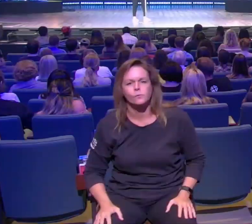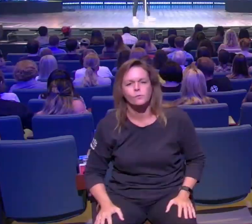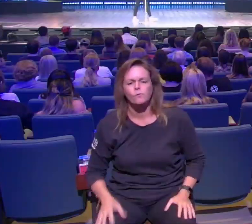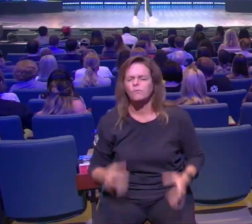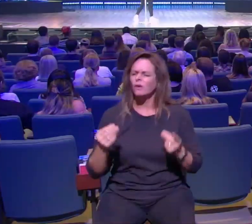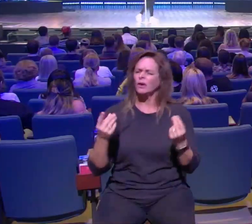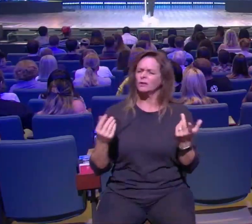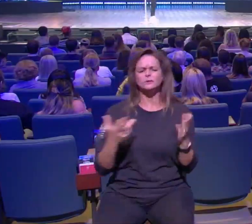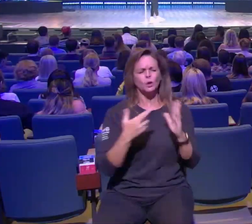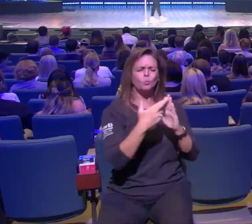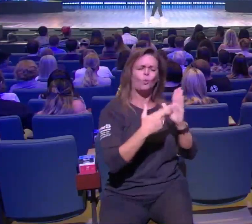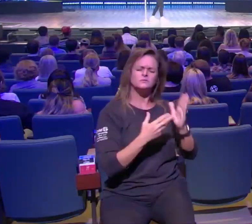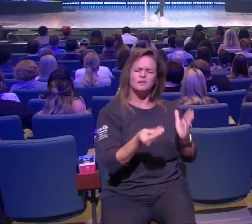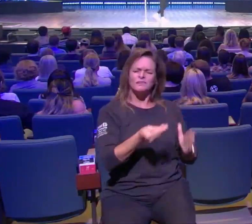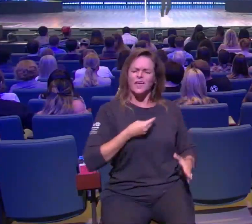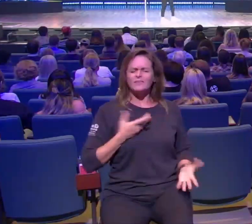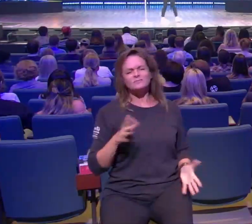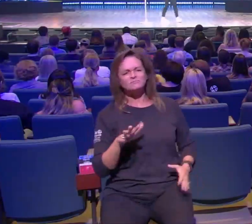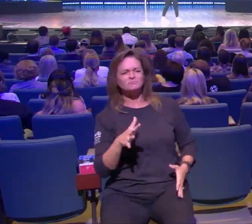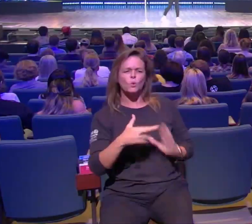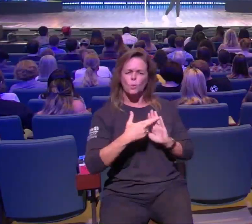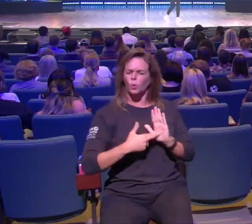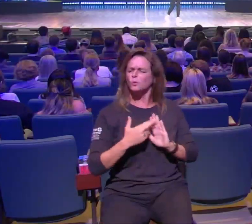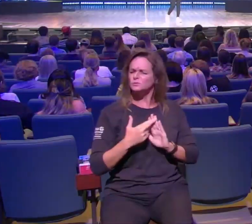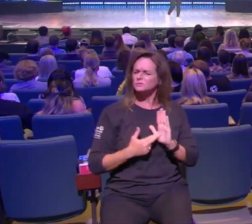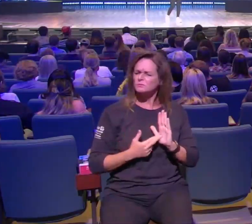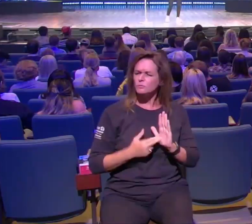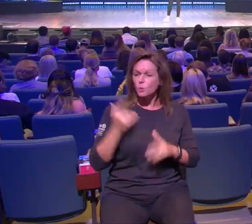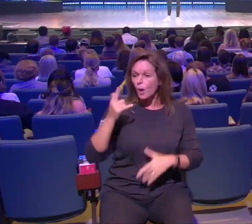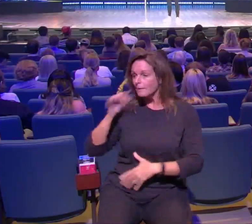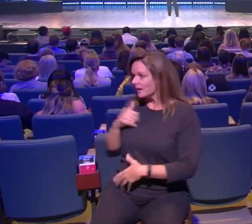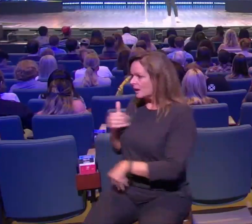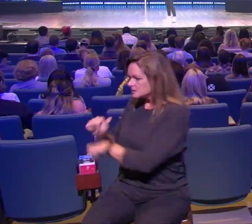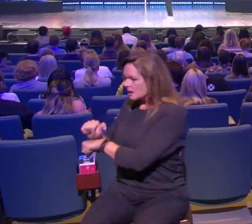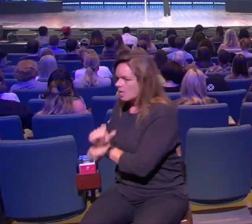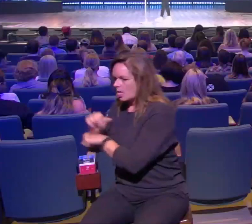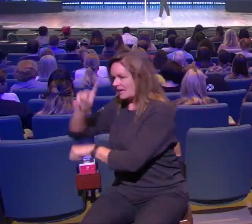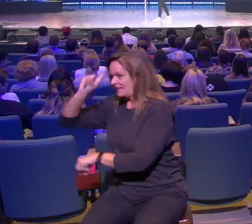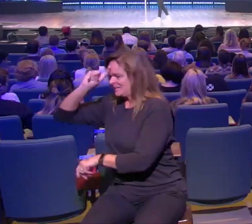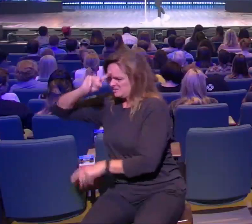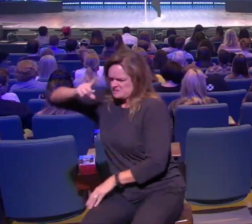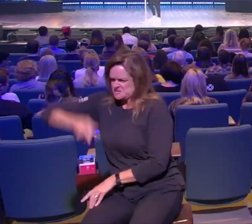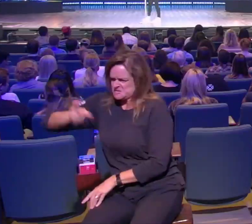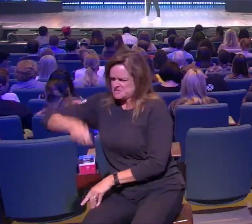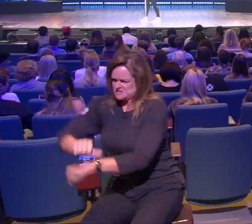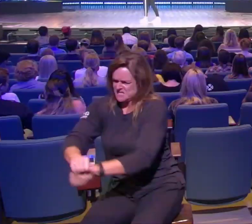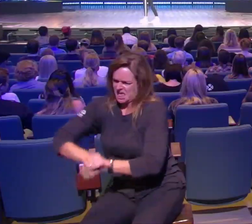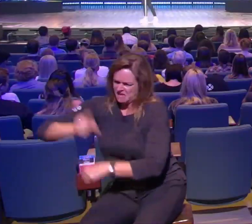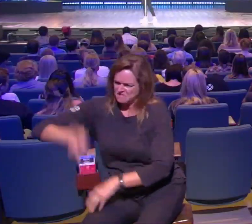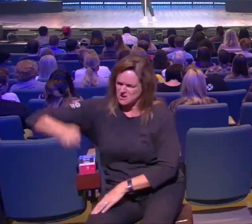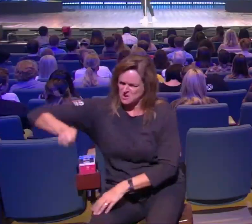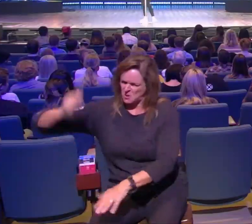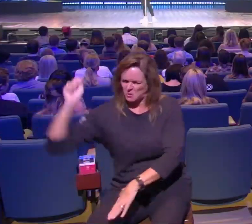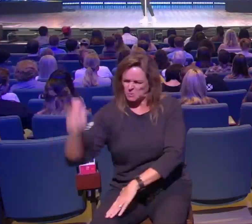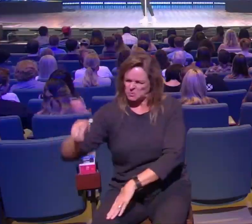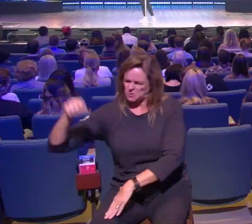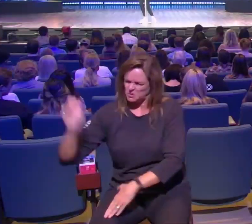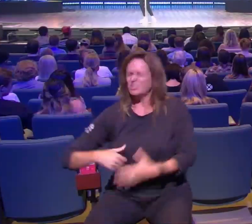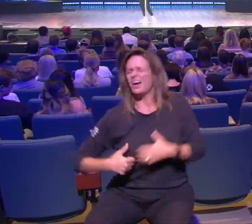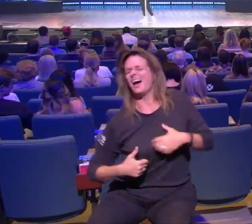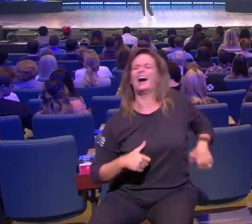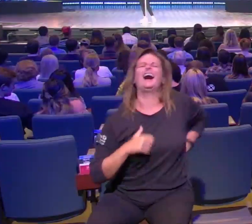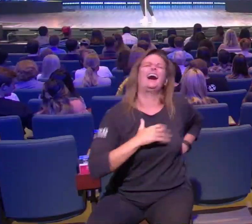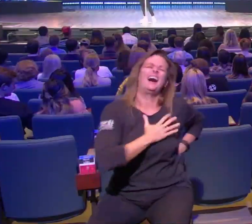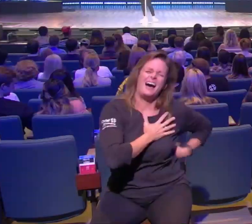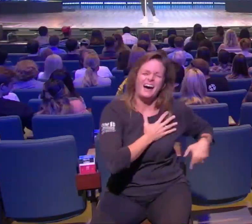Because they'd been in captivity and slavery for so long, they had no idea how to govern themselves as a